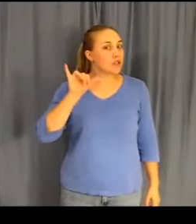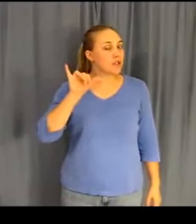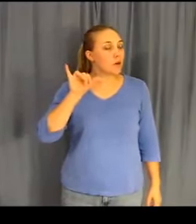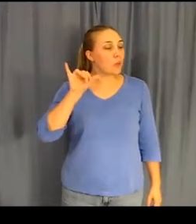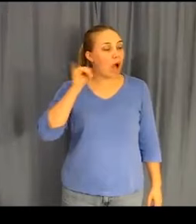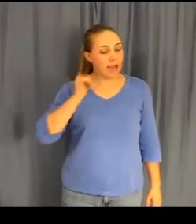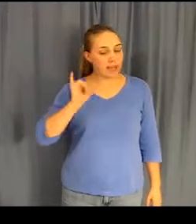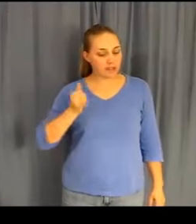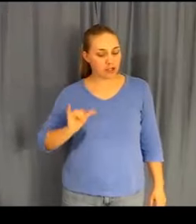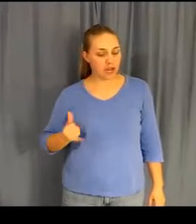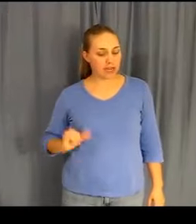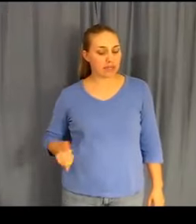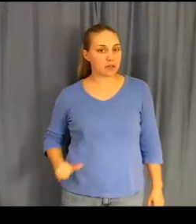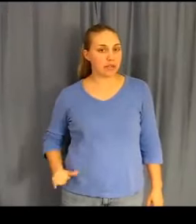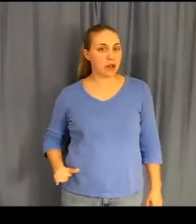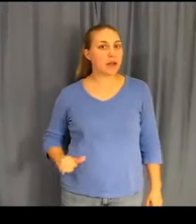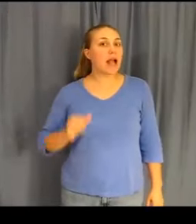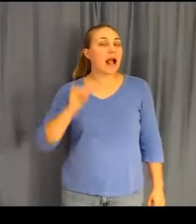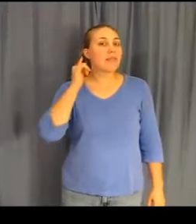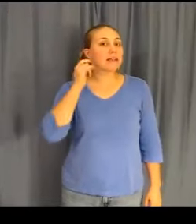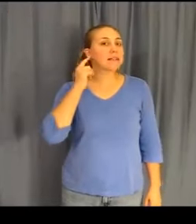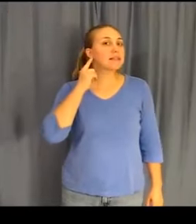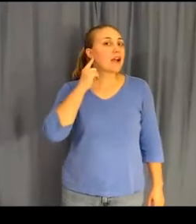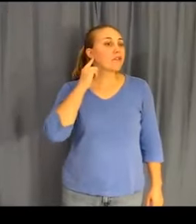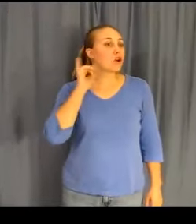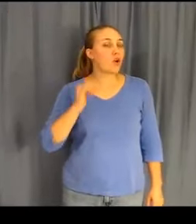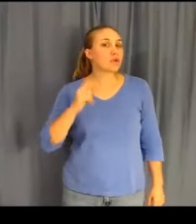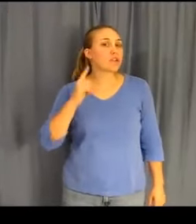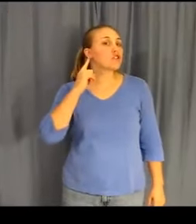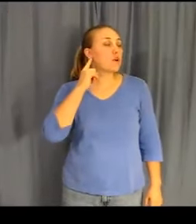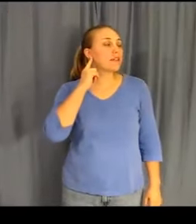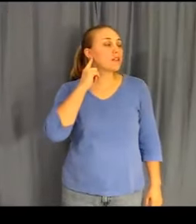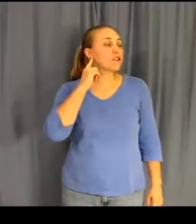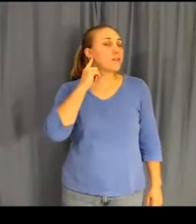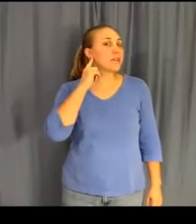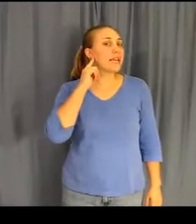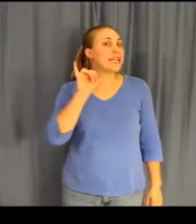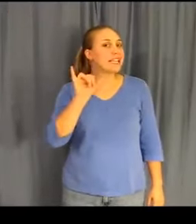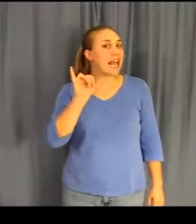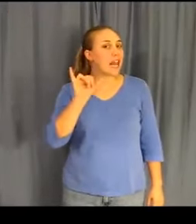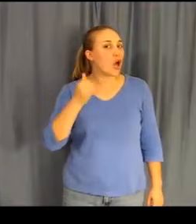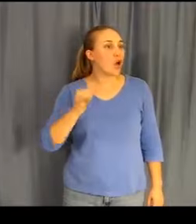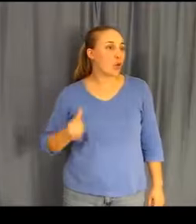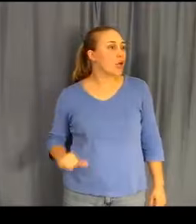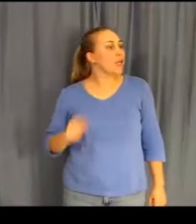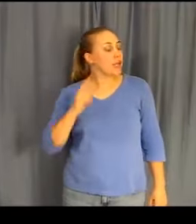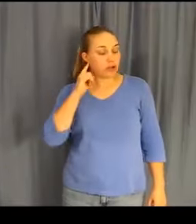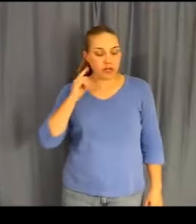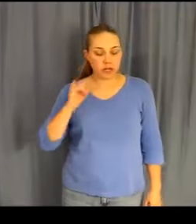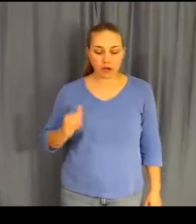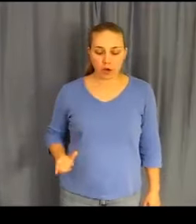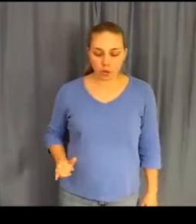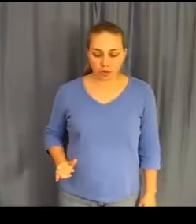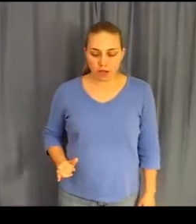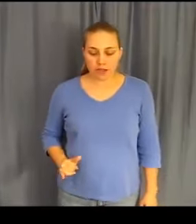letter Y, and it's going to shake as it goes down, and that's the sign for gold. It's showing that there's something yellow in your ear, gold.